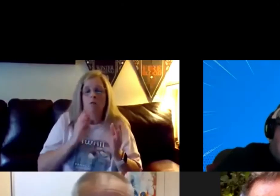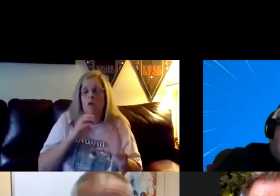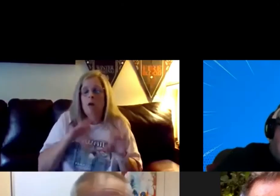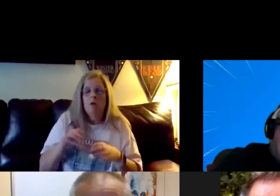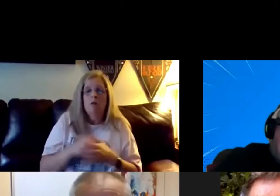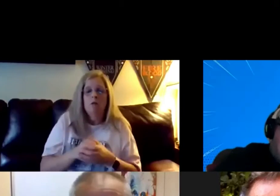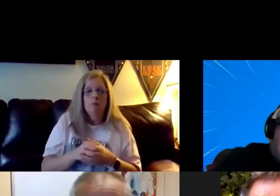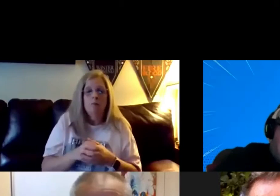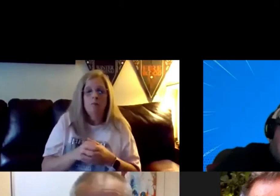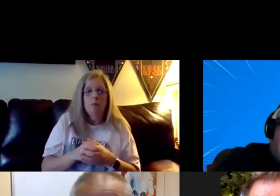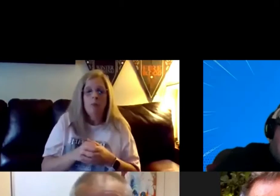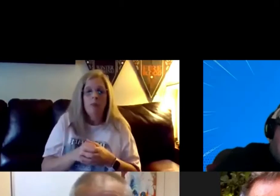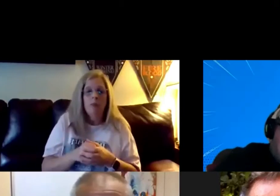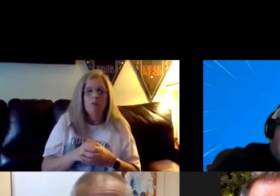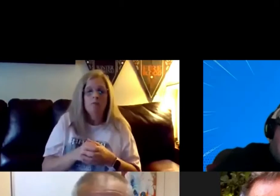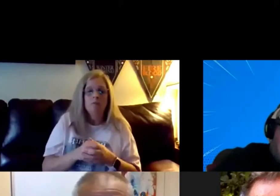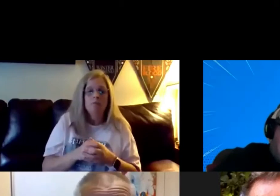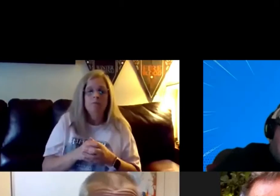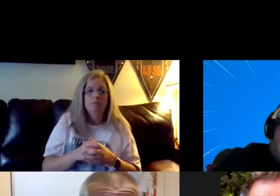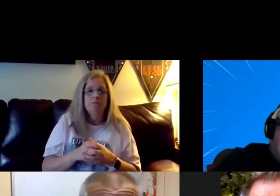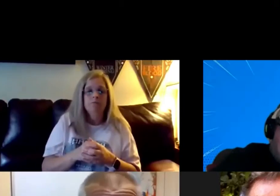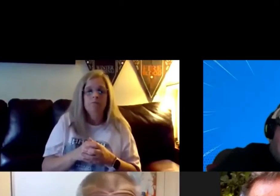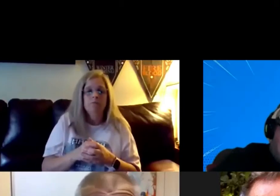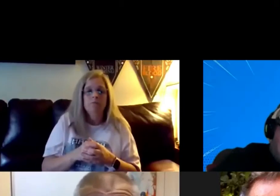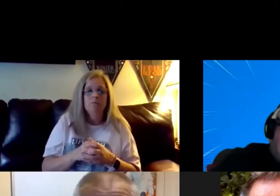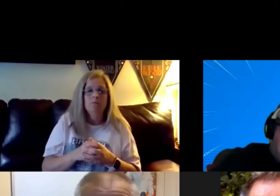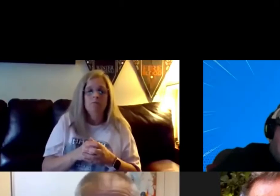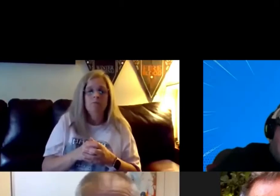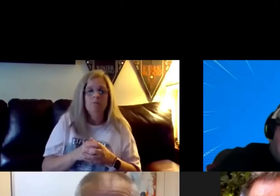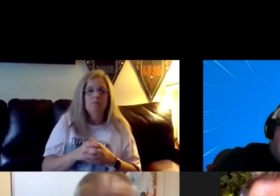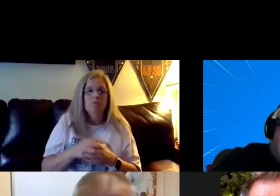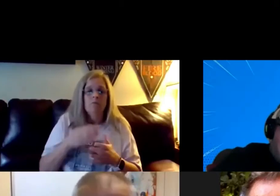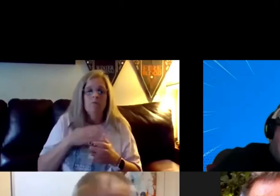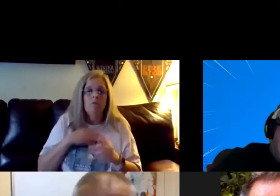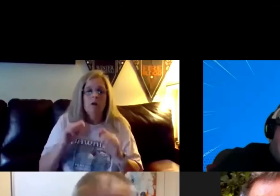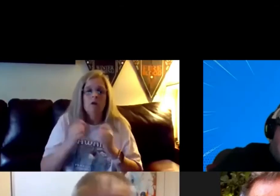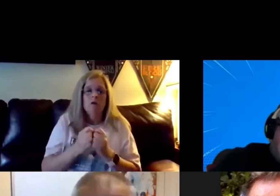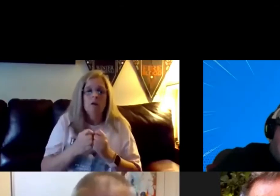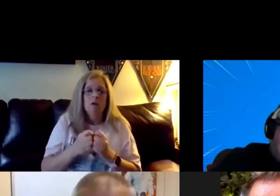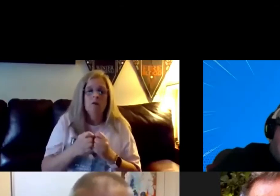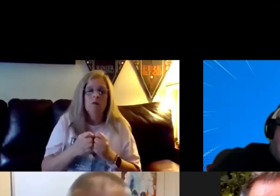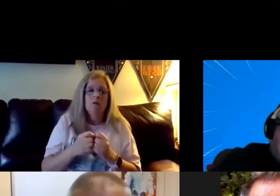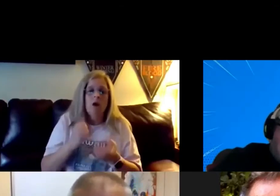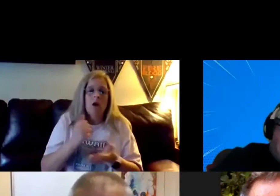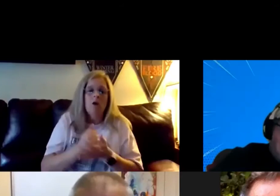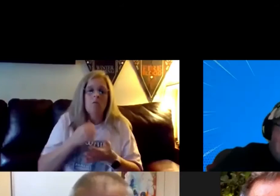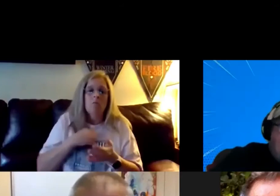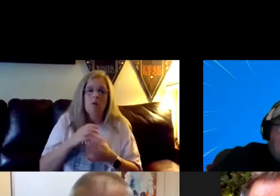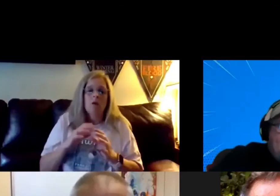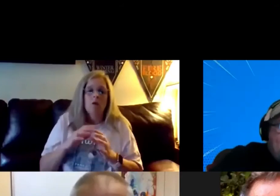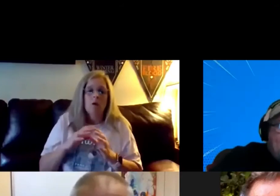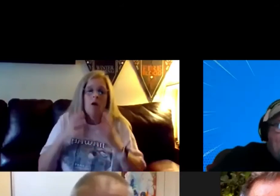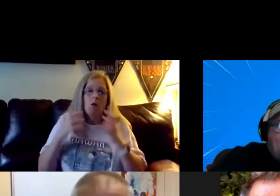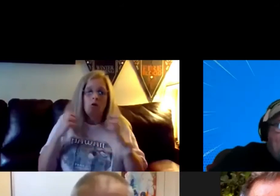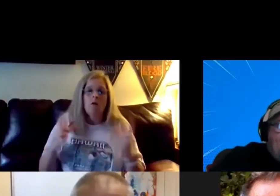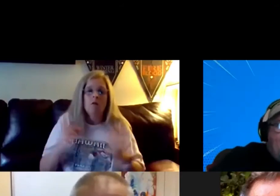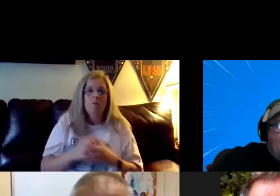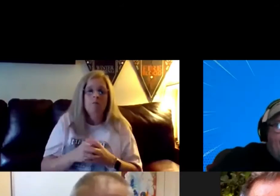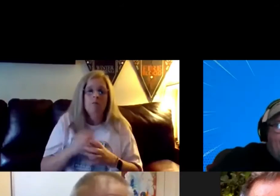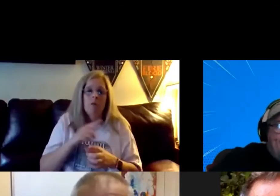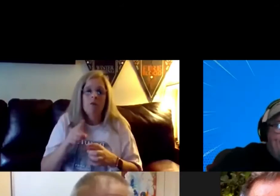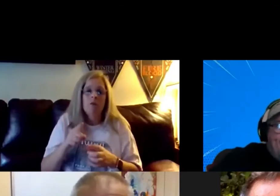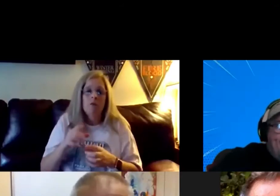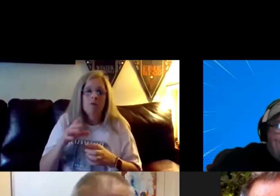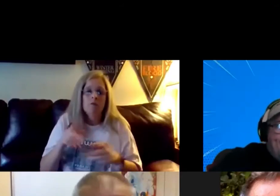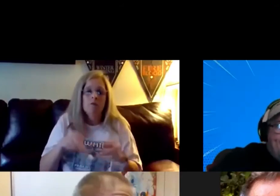obviously very pleased that they're in my team, really. I mean, they've helped me tremendously. And these guys will, you know,